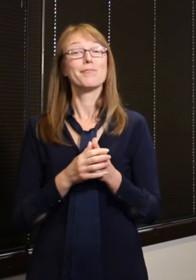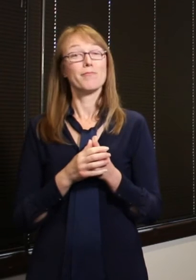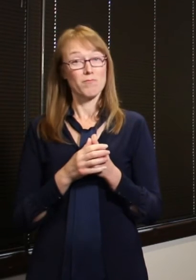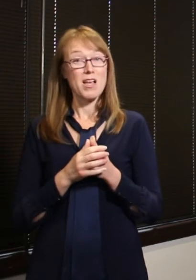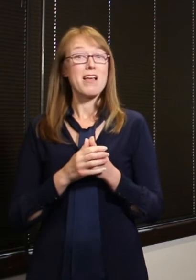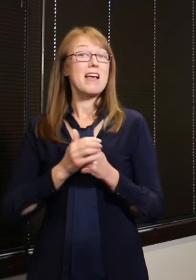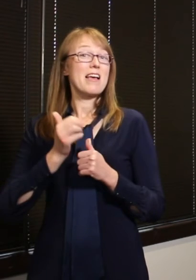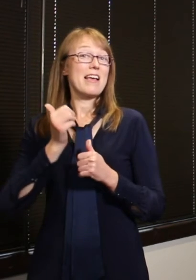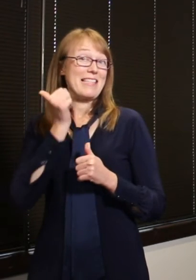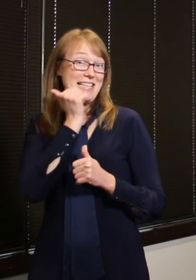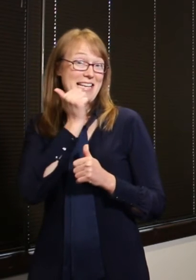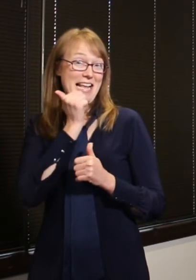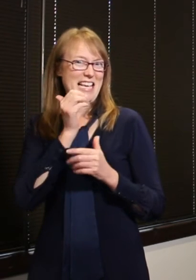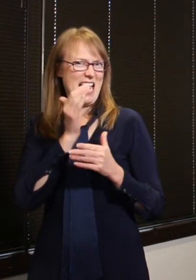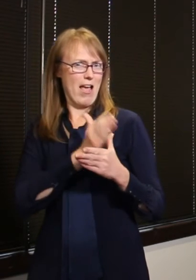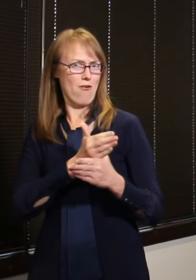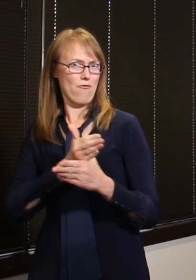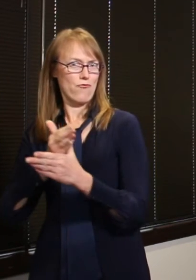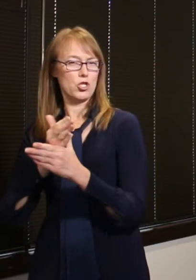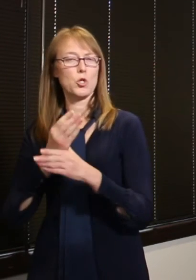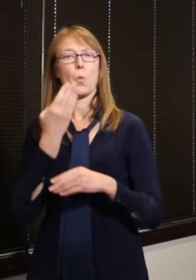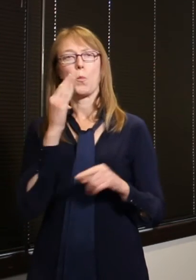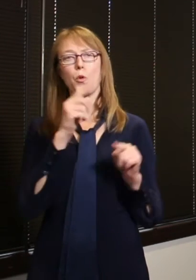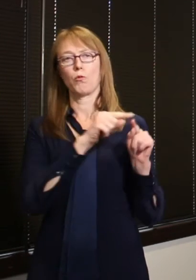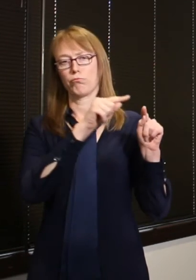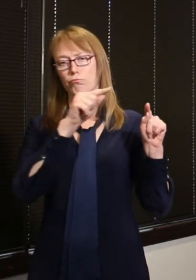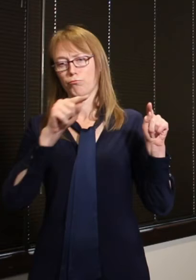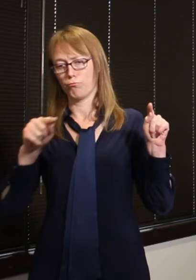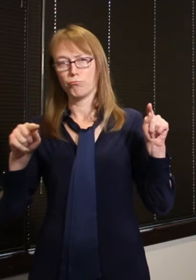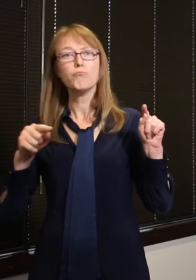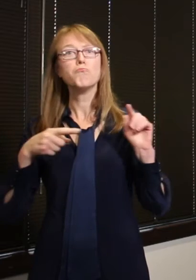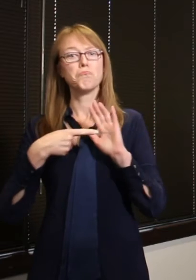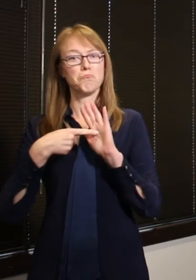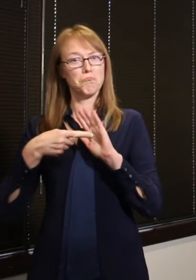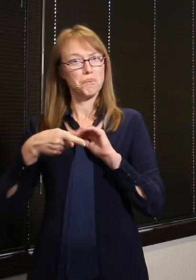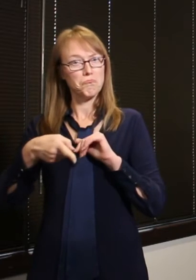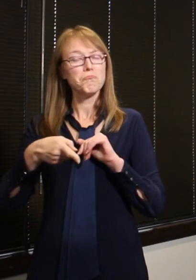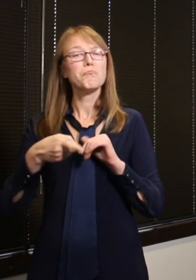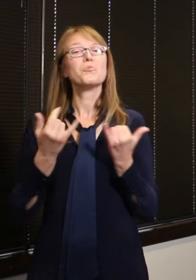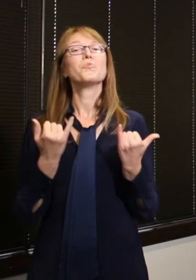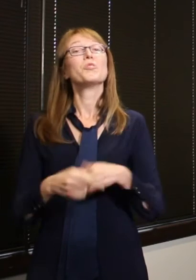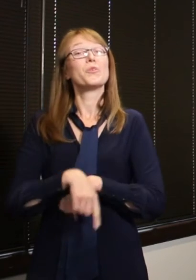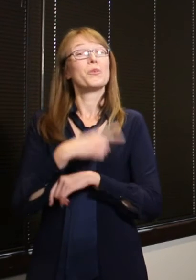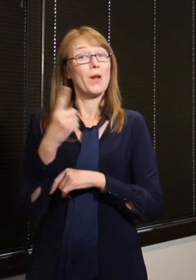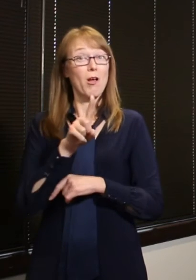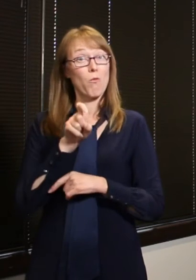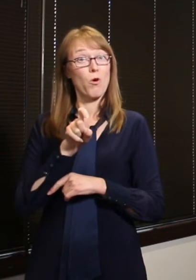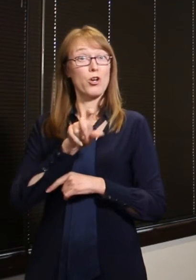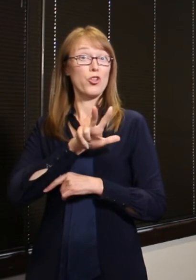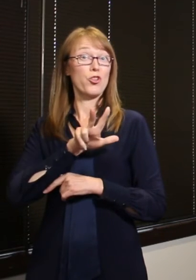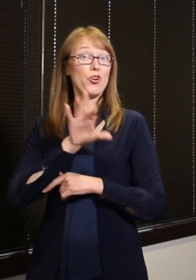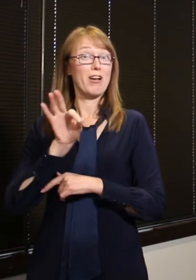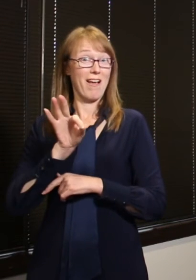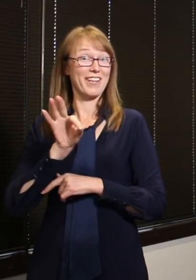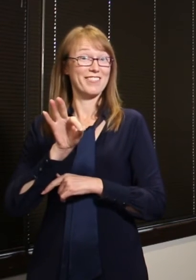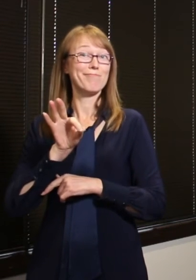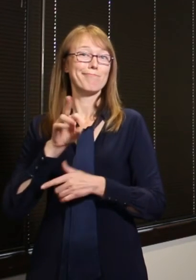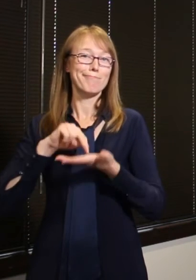on our other slide, it's average of the past 7 days. And today it's 139, which is up